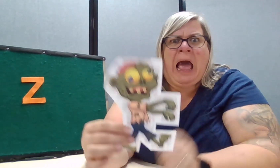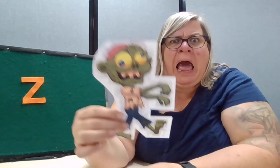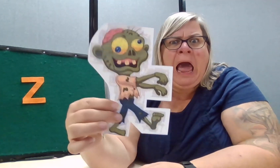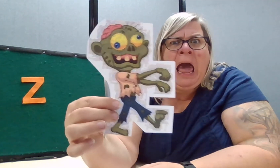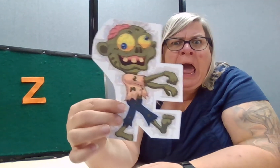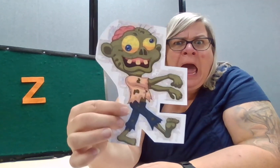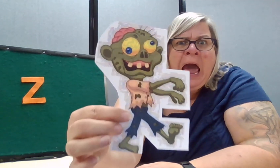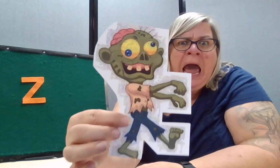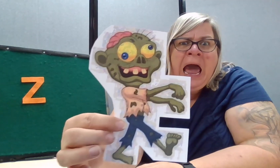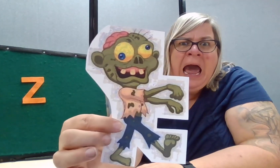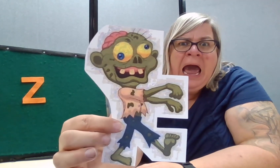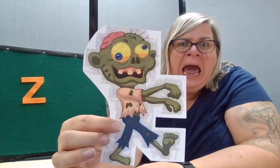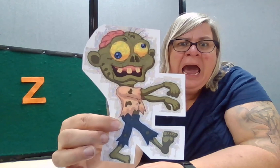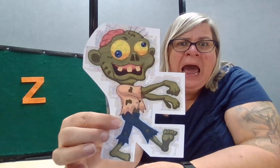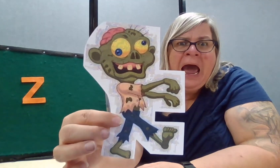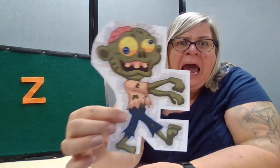a zombie.